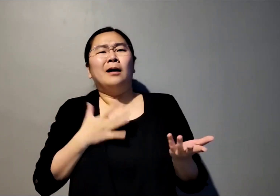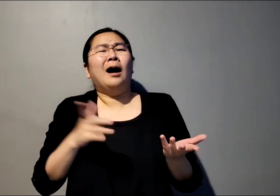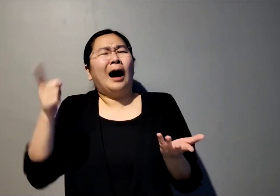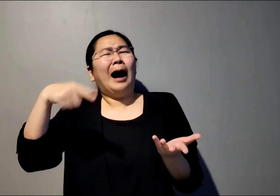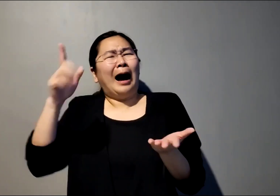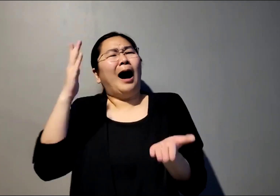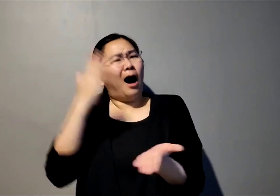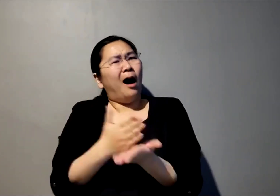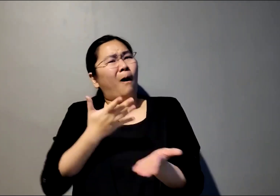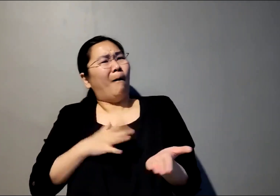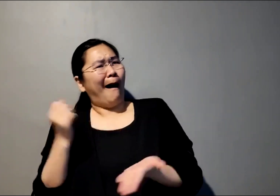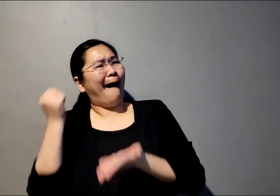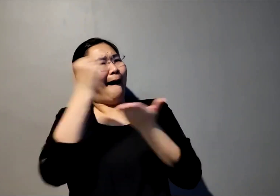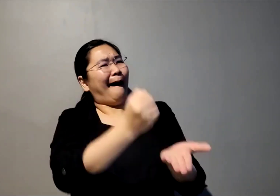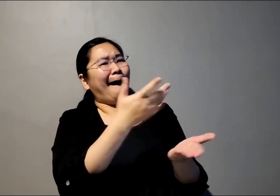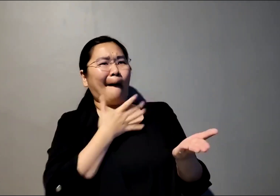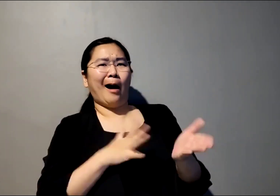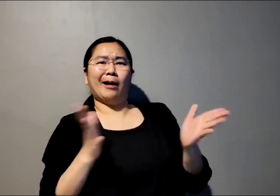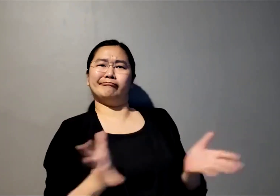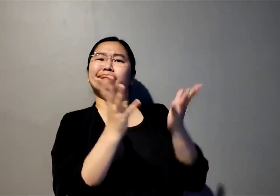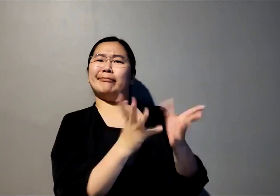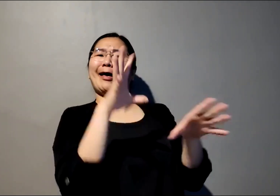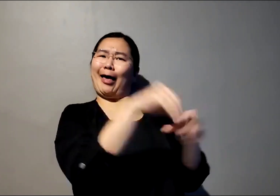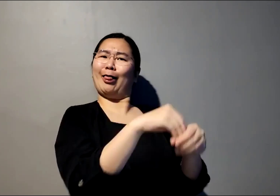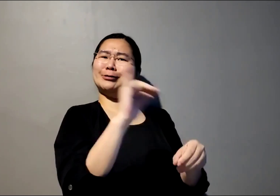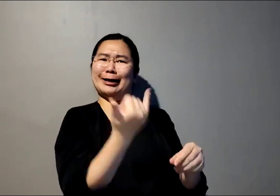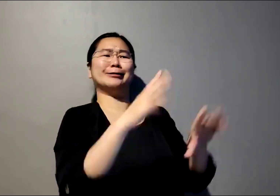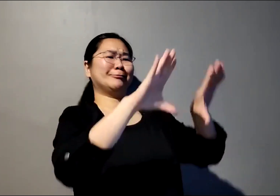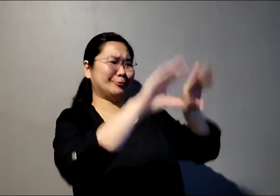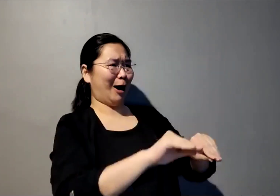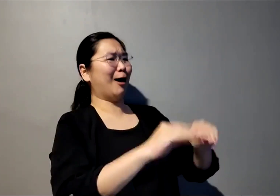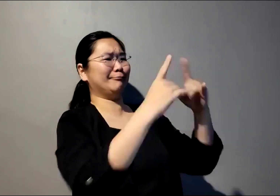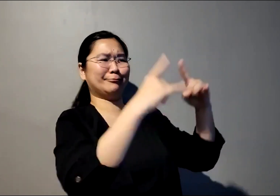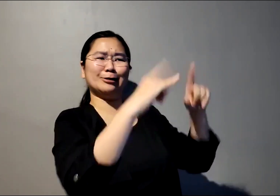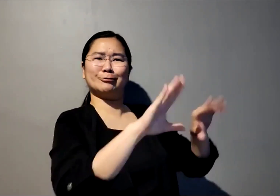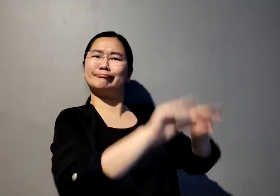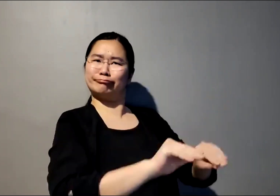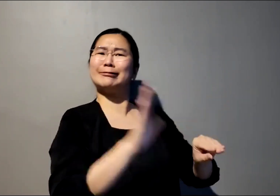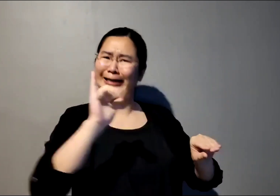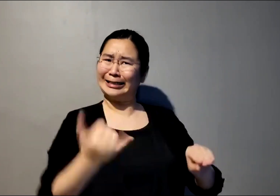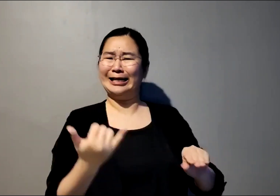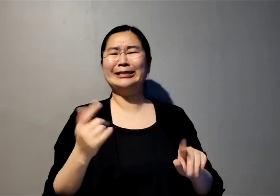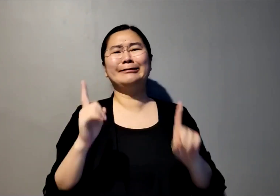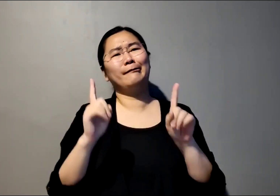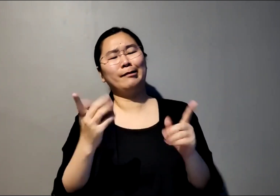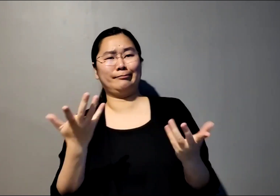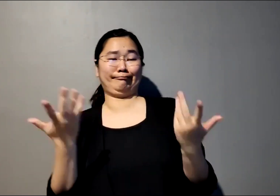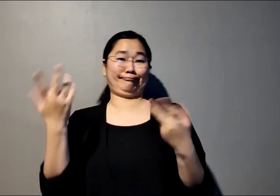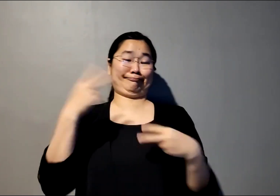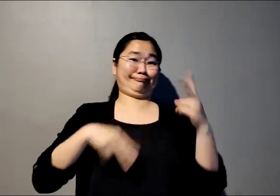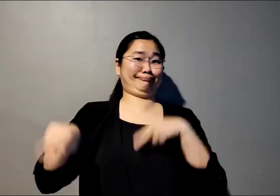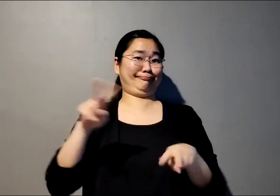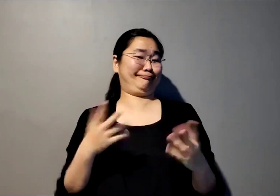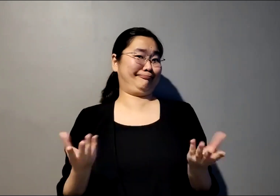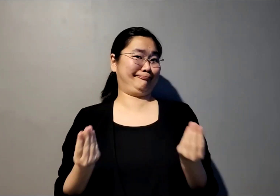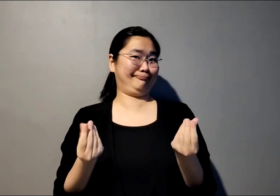are benefiting from international cooperation, that they shouldn't do their role and their responsibilities. This is